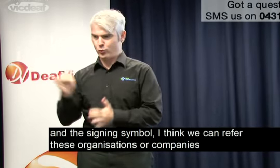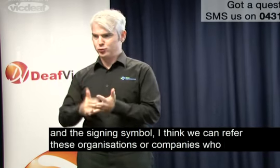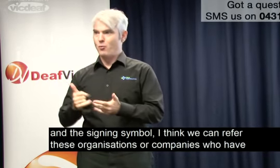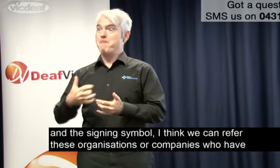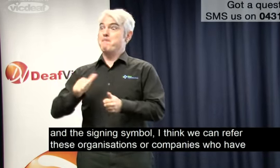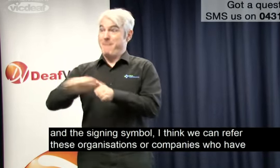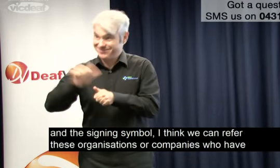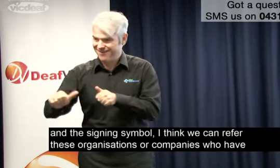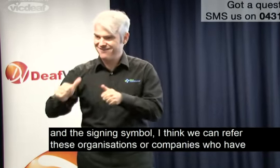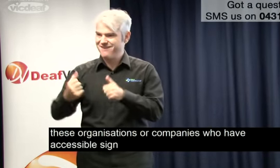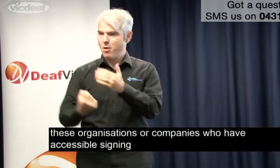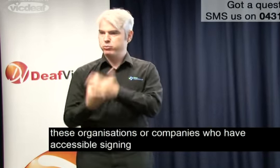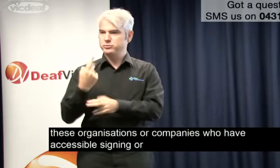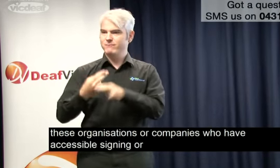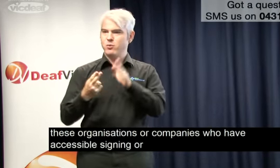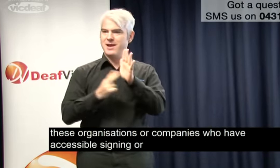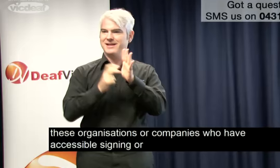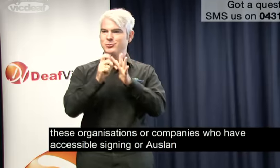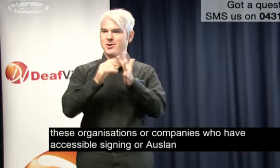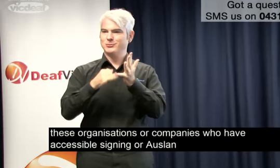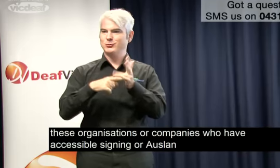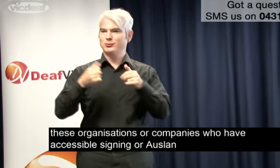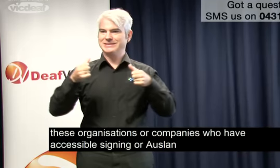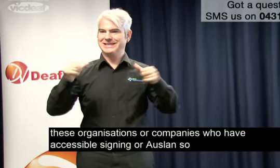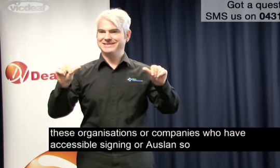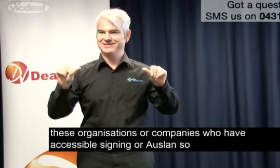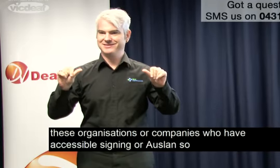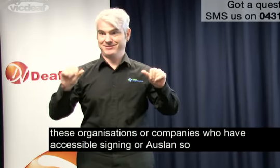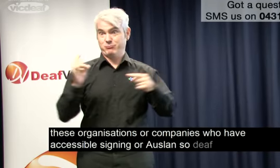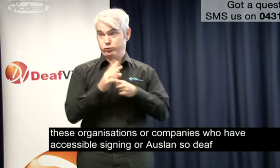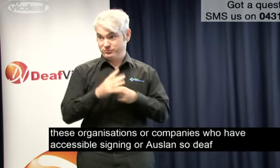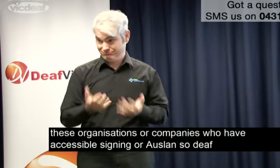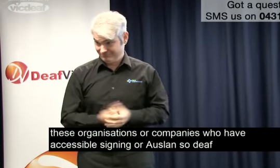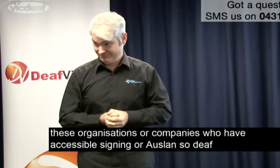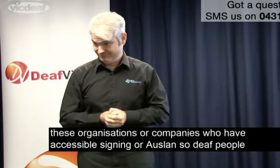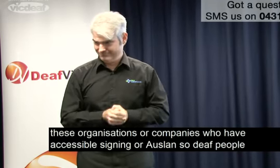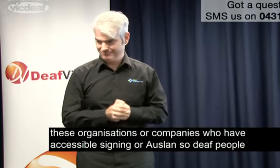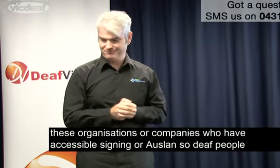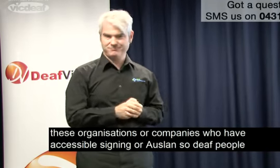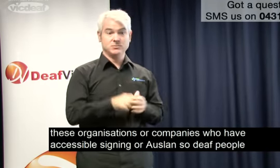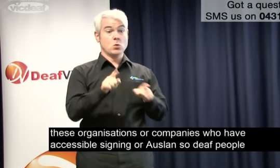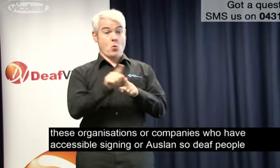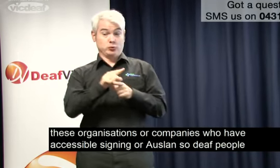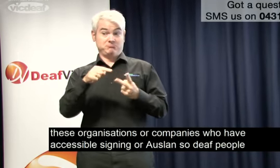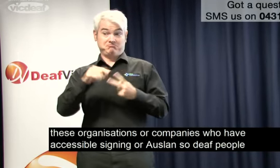NDIS, so deaf people know where to go through their planner, and there's better opportunity for NDIS to succeed, and that's the most important thing. Wouldn't you